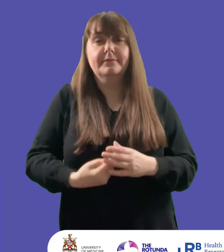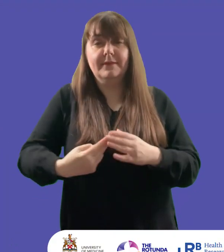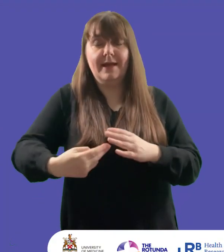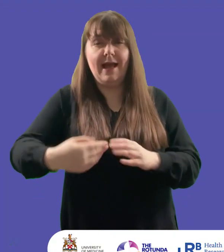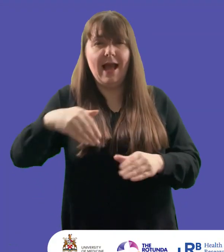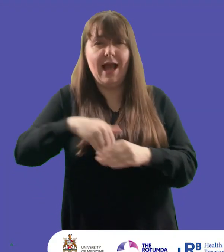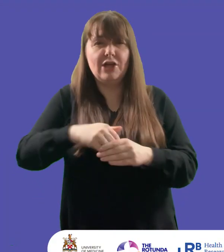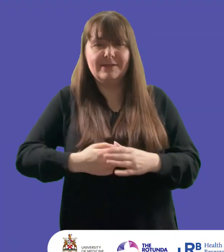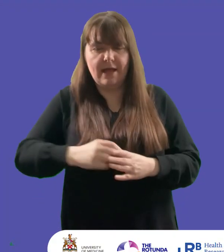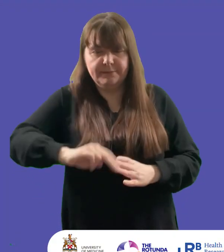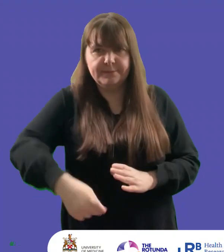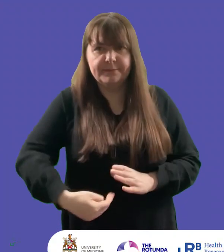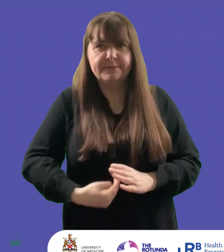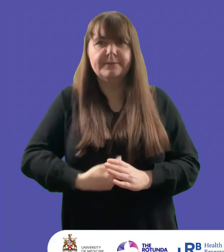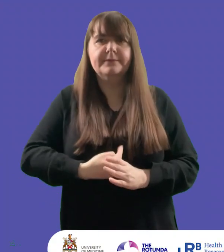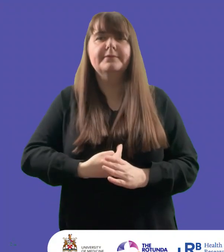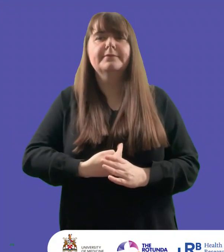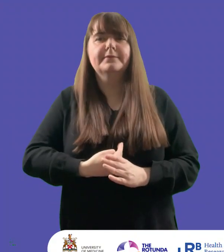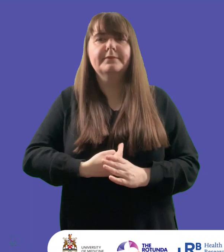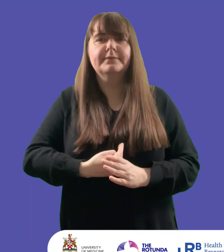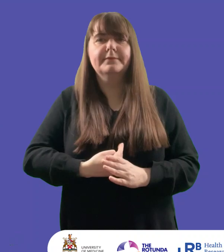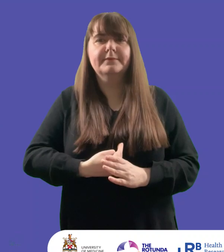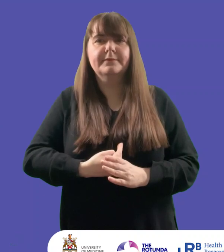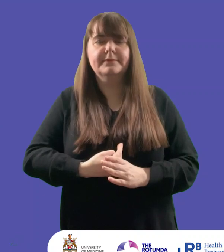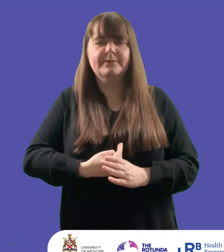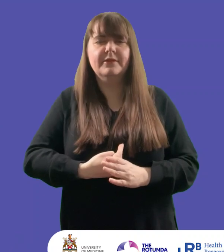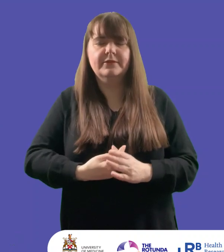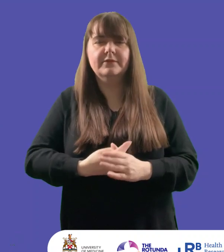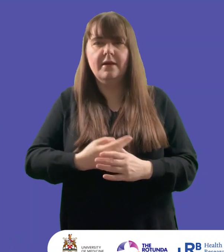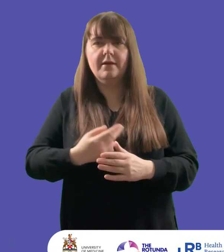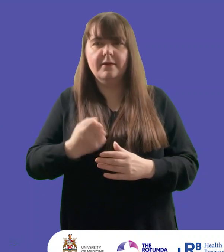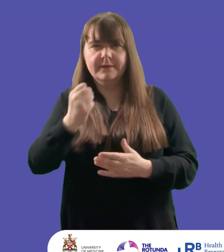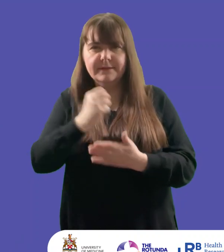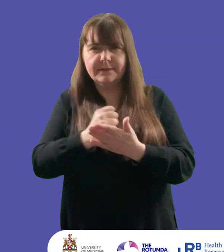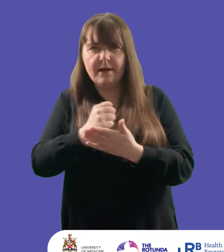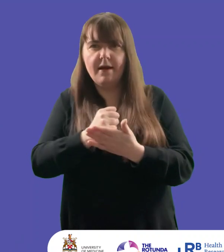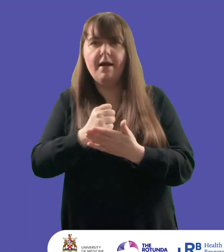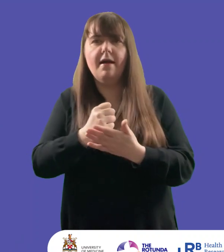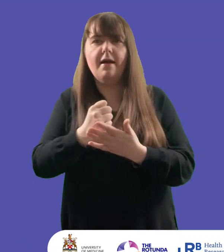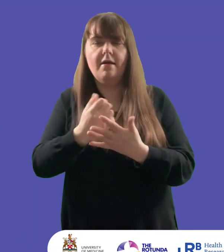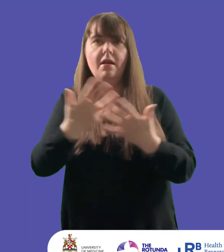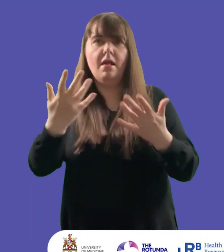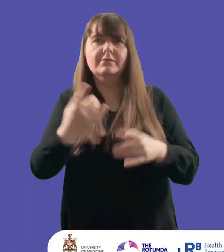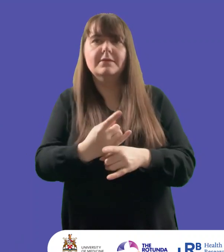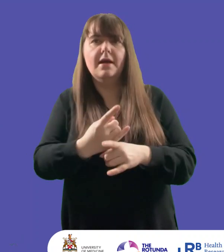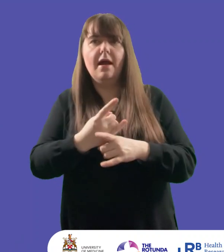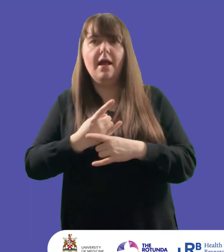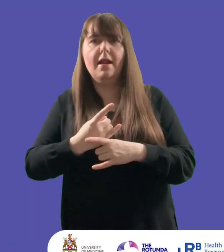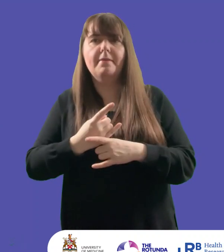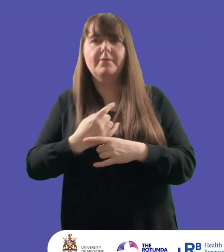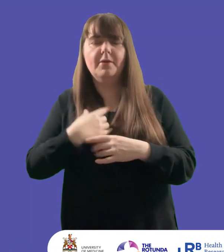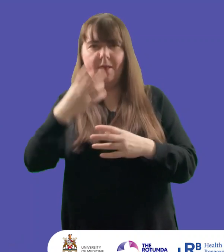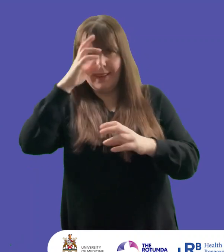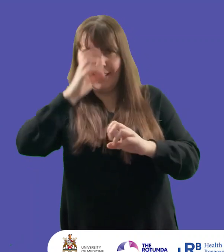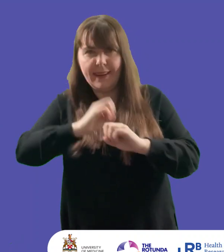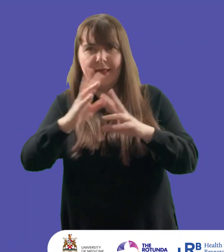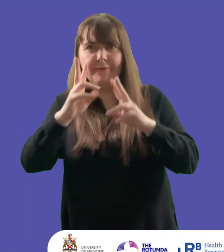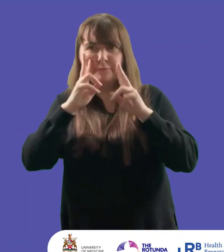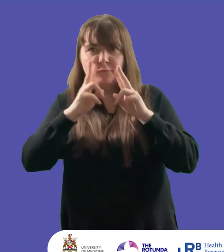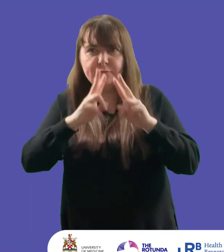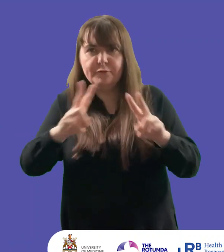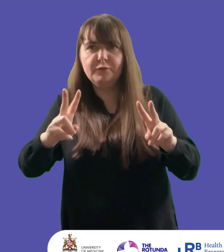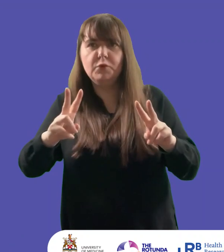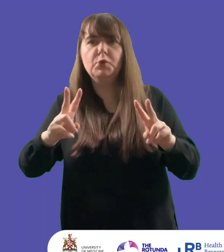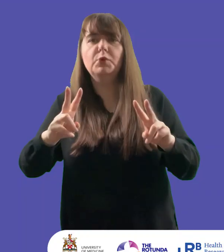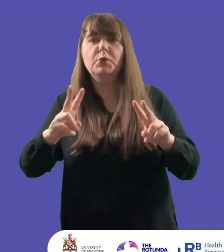an internal scan where a transvaginal probe is inserted into the vagina, and in a lot of cases it can help us get much clearer views that we